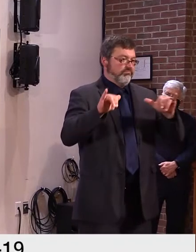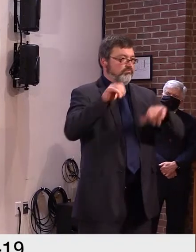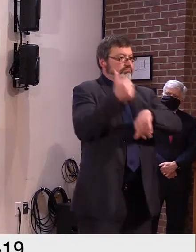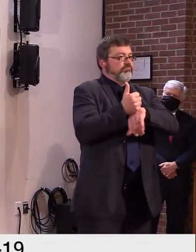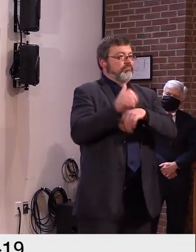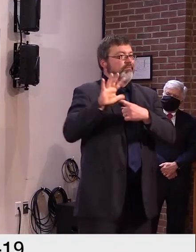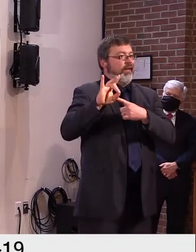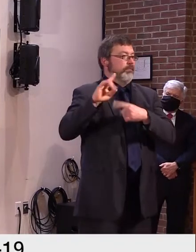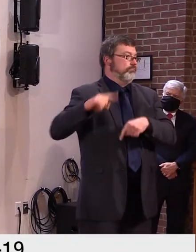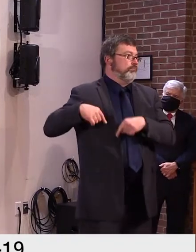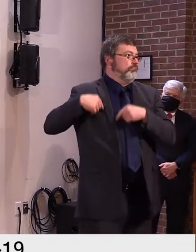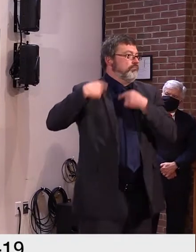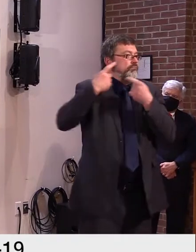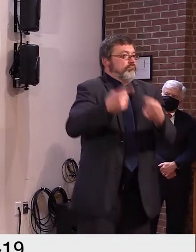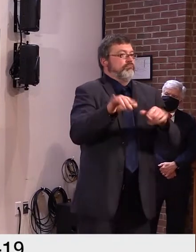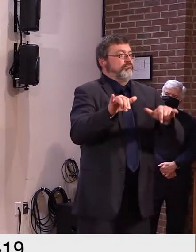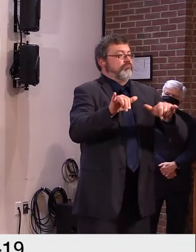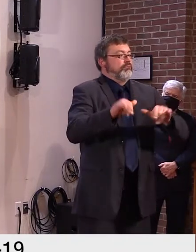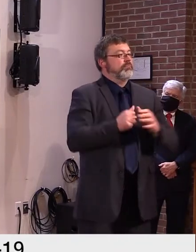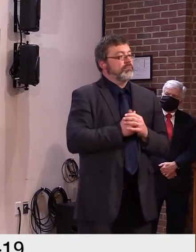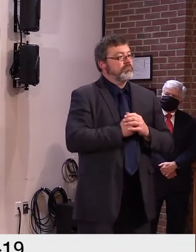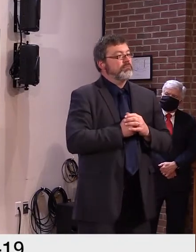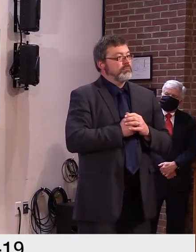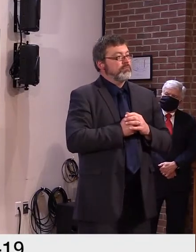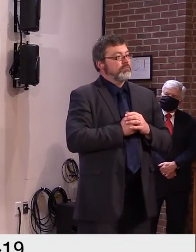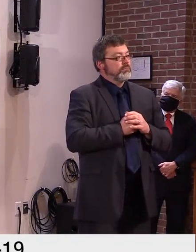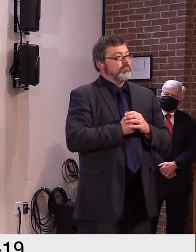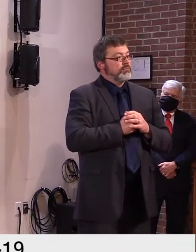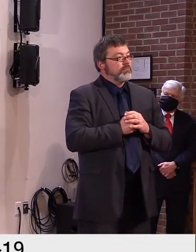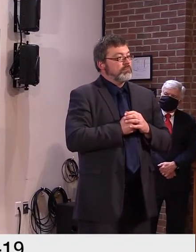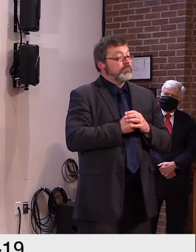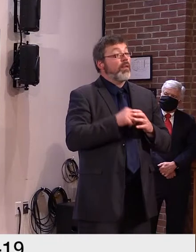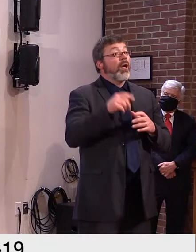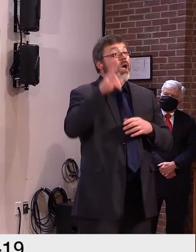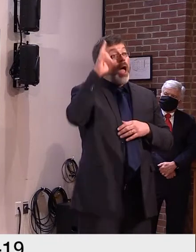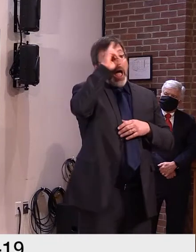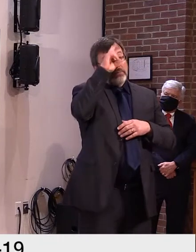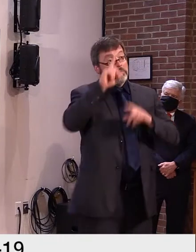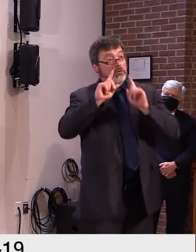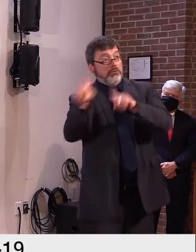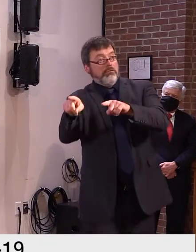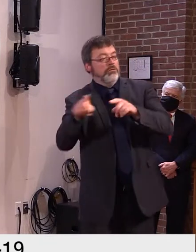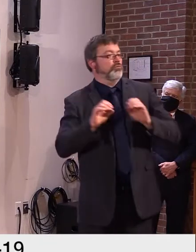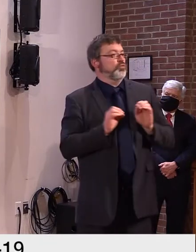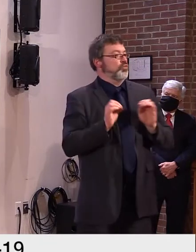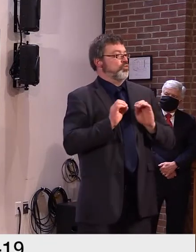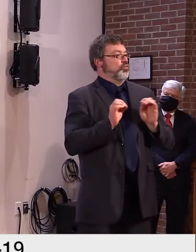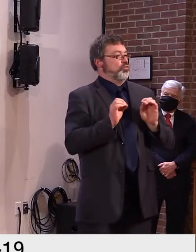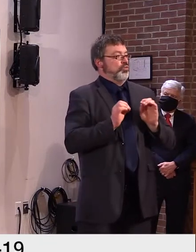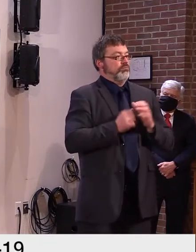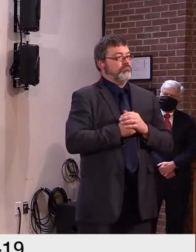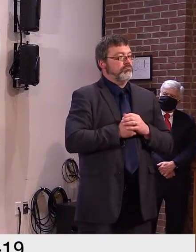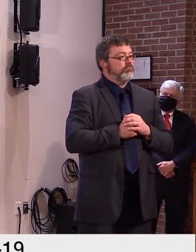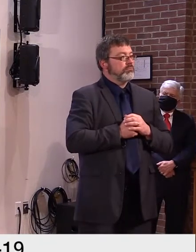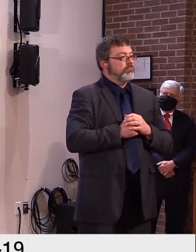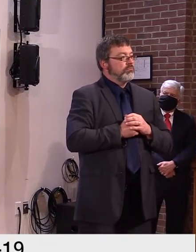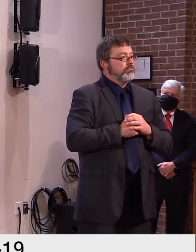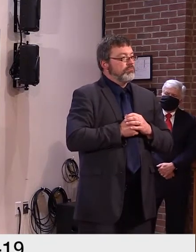There were no inpatients on the report this morning and one person under investigation.